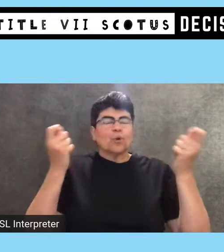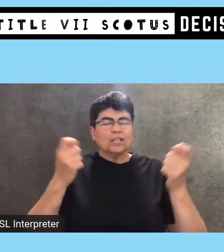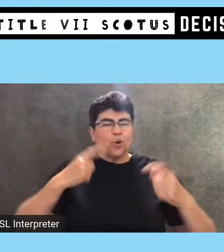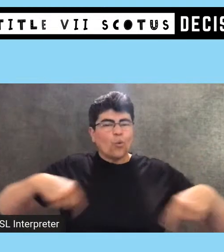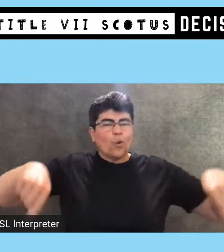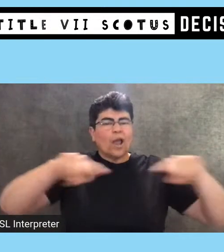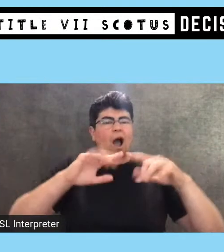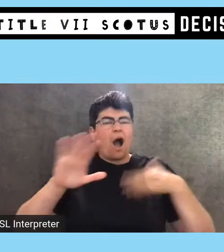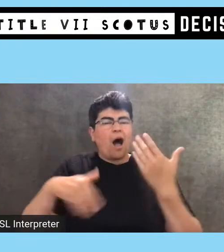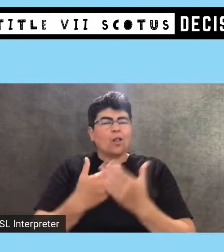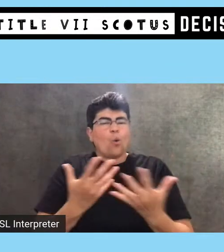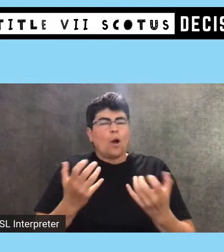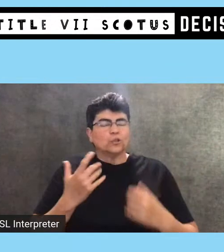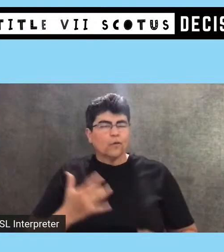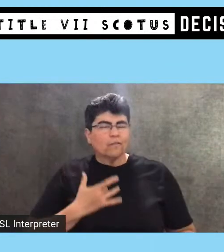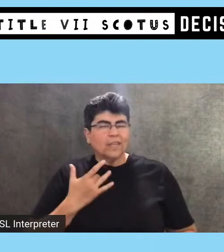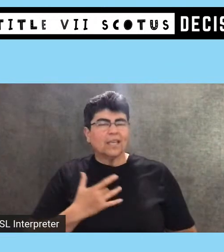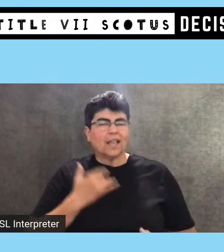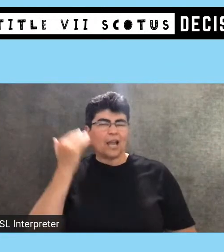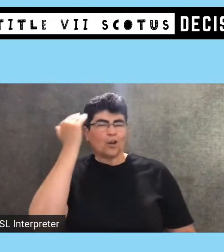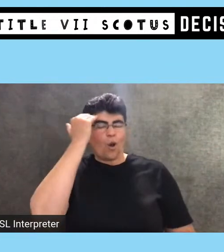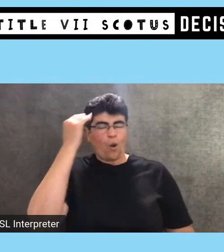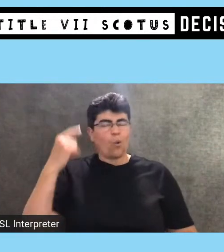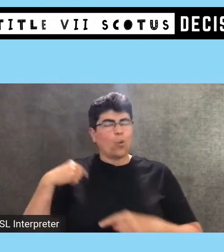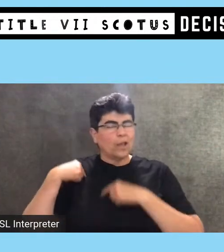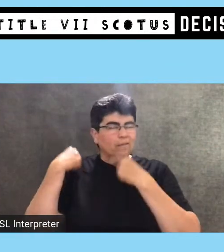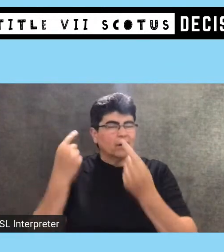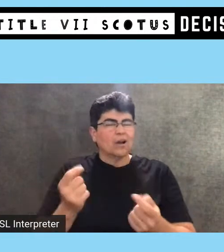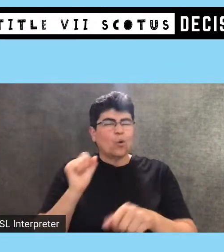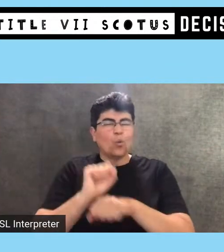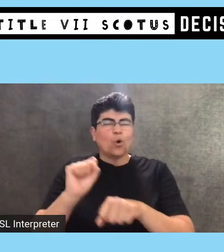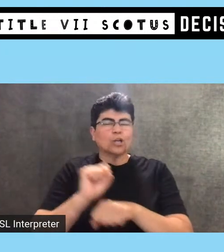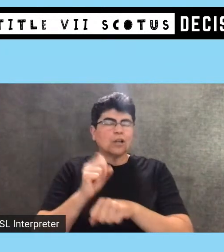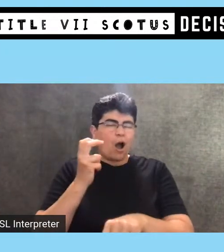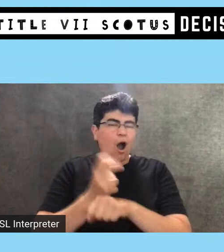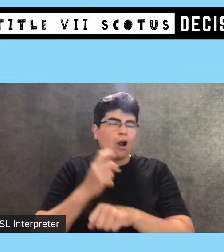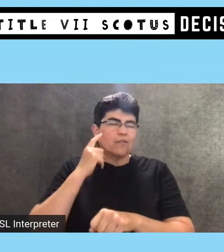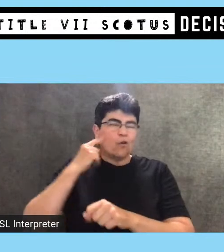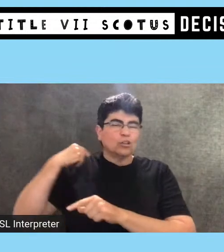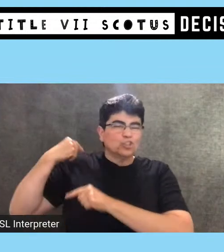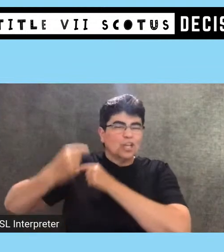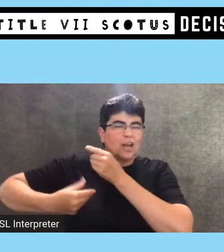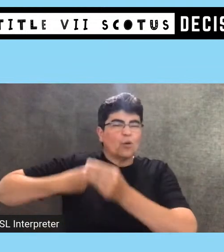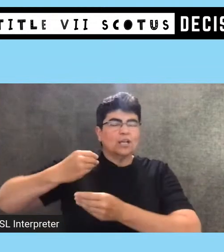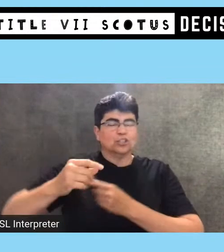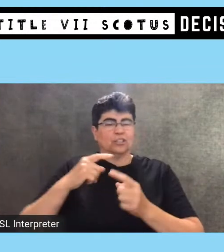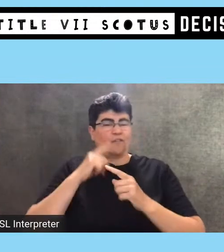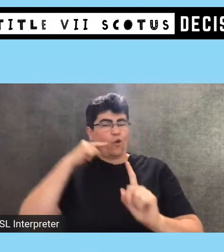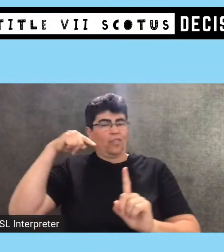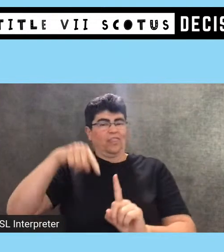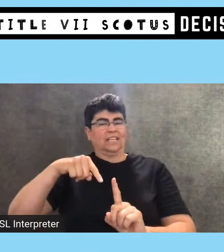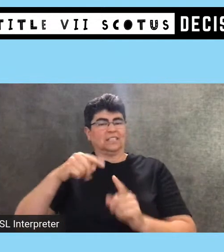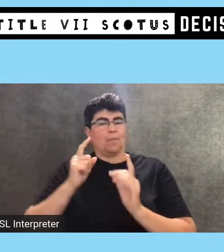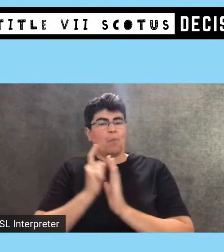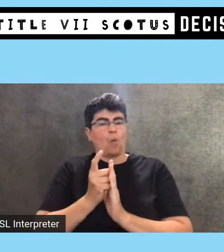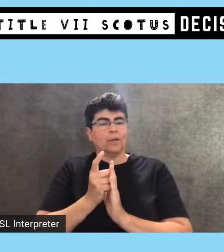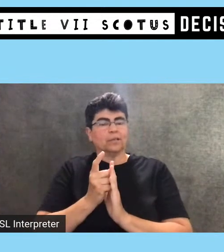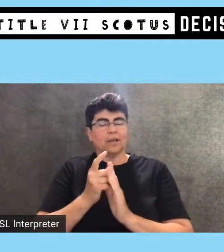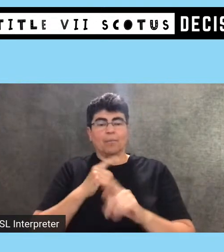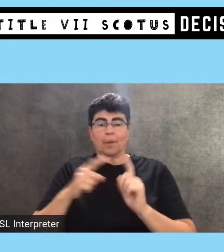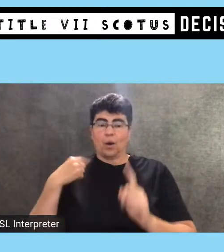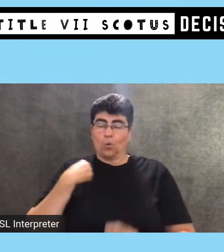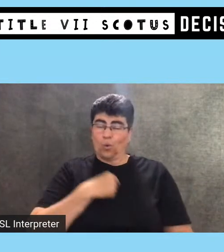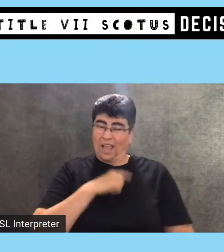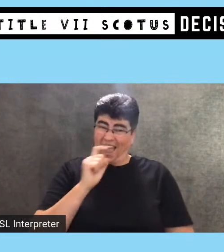want to feel and know that we have all worked so hard for generations to build to this moment. But we also have to